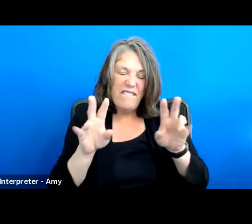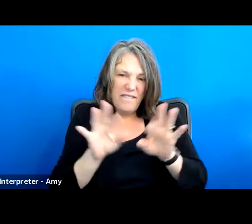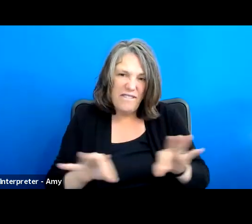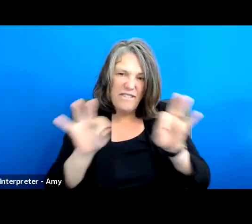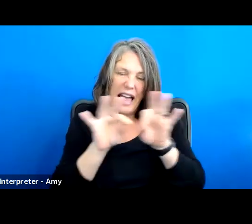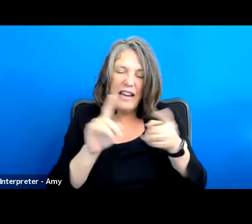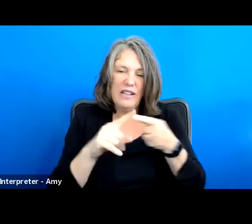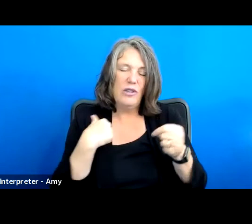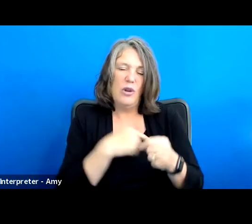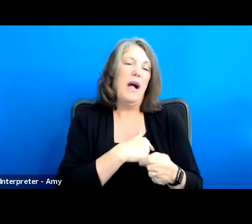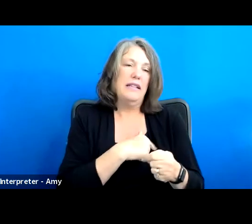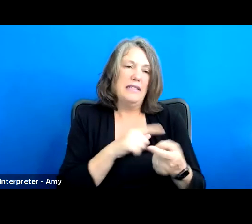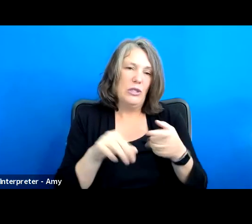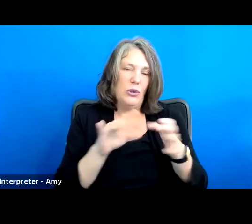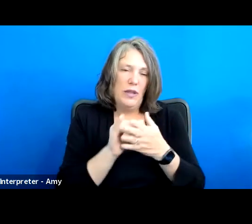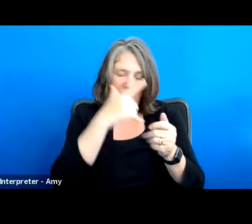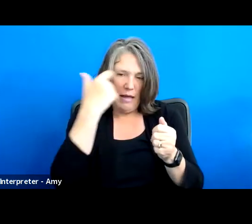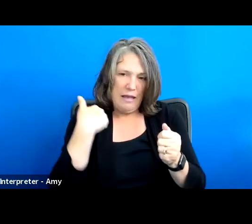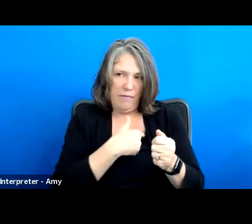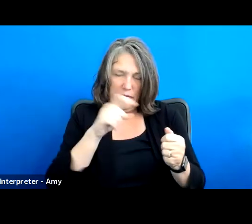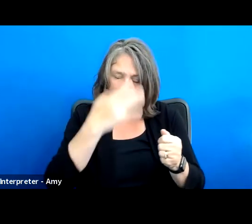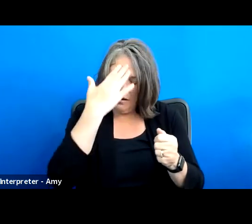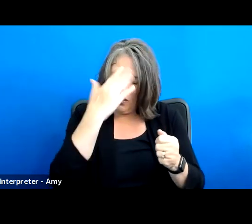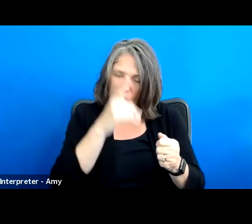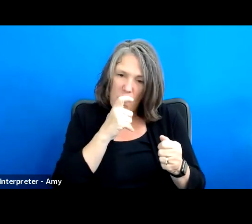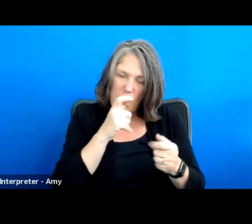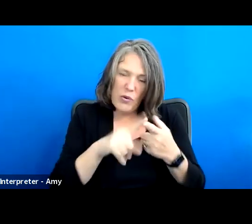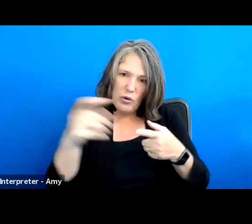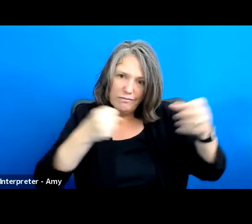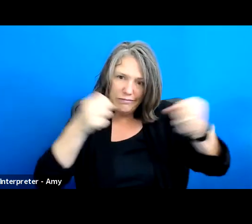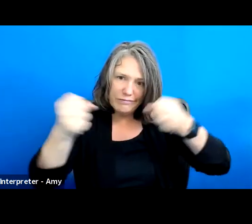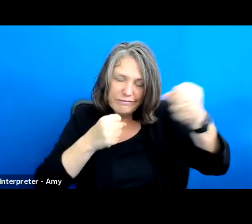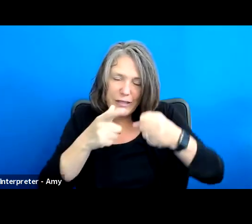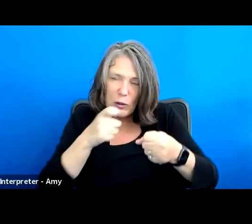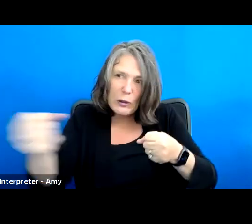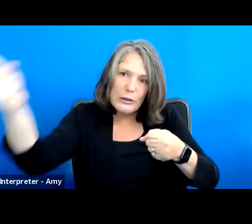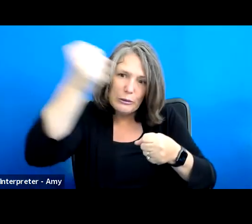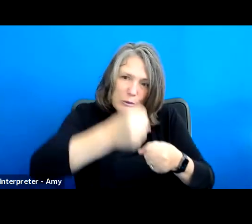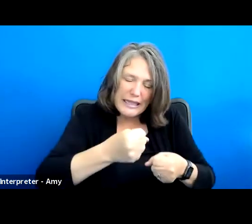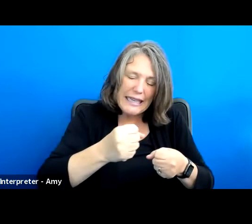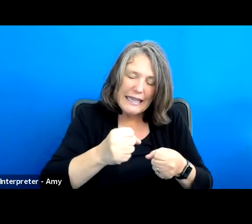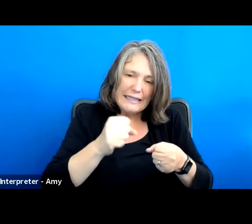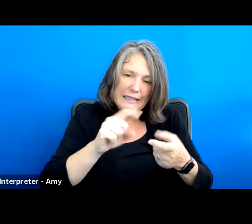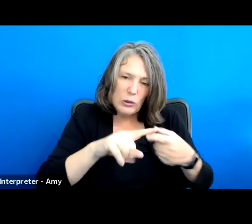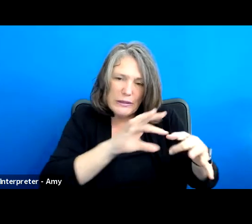being able to do that, because we had to know who to pull together, who to bring in to